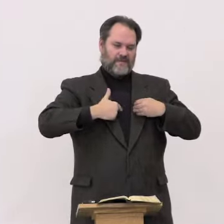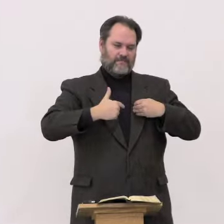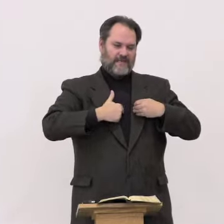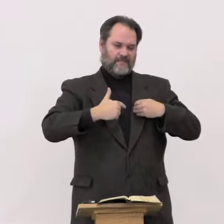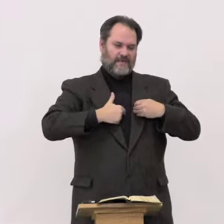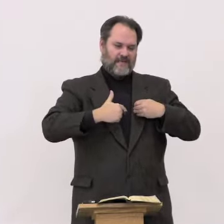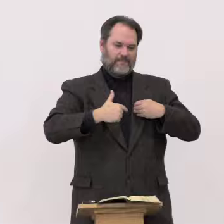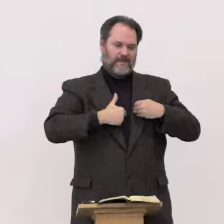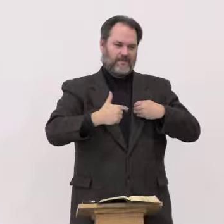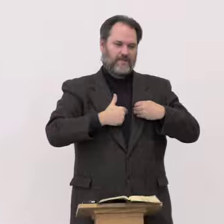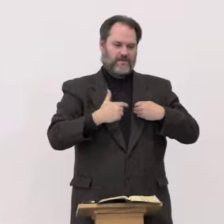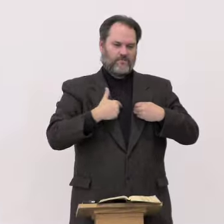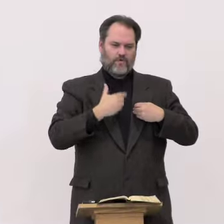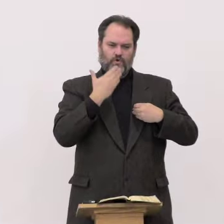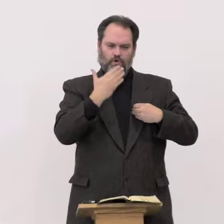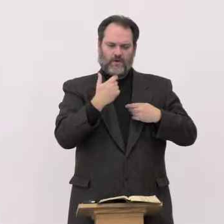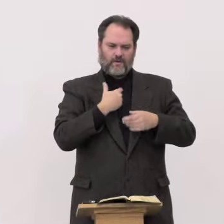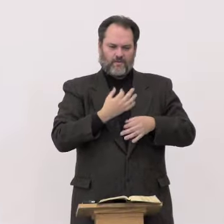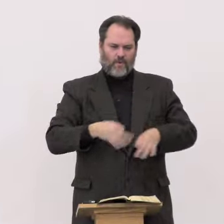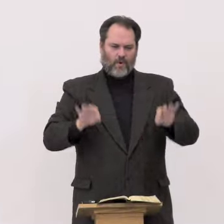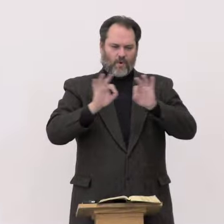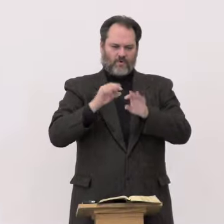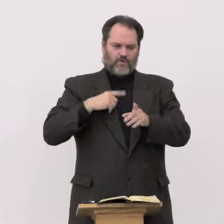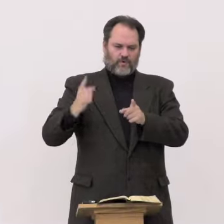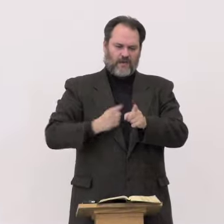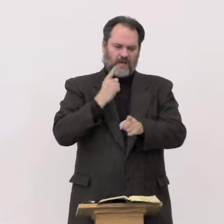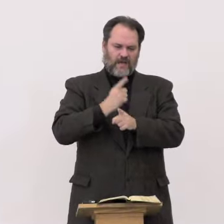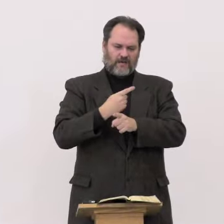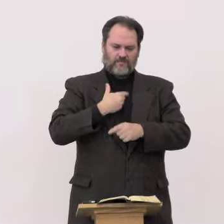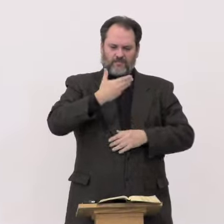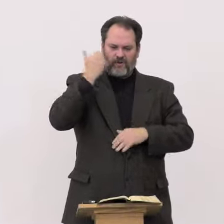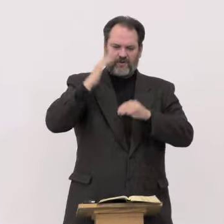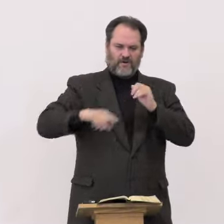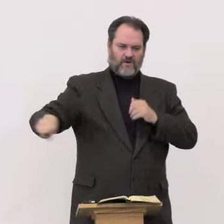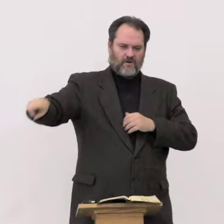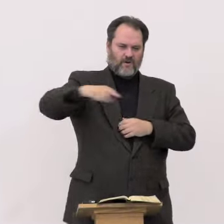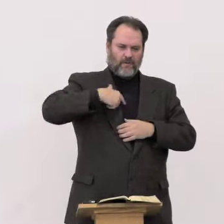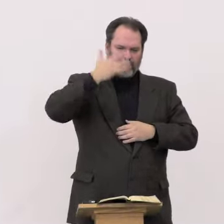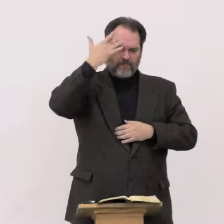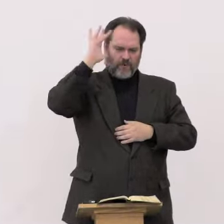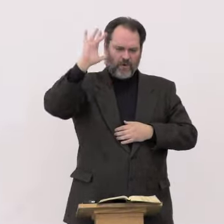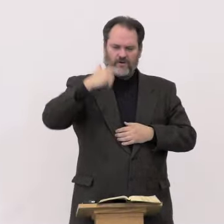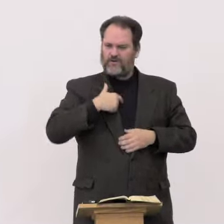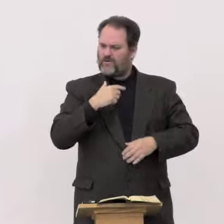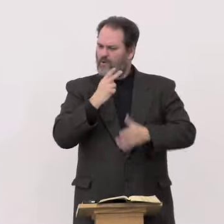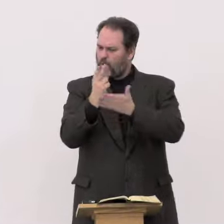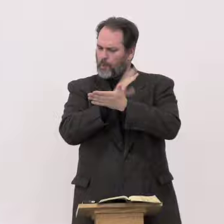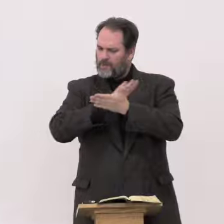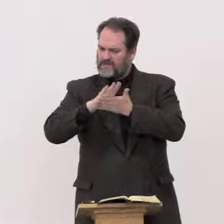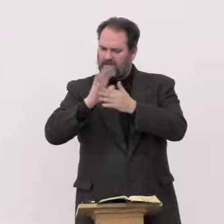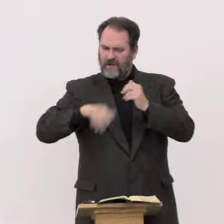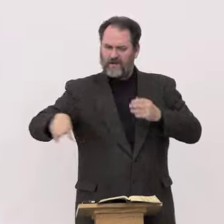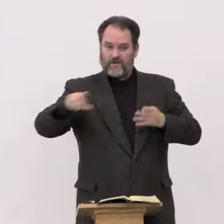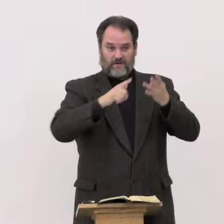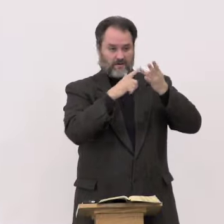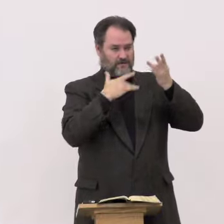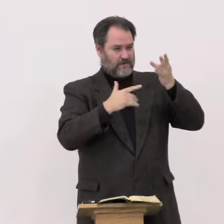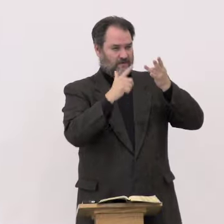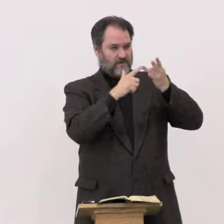third thing, thinking about evil stuff, like being very prideful, thinking you're